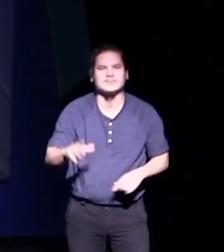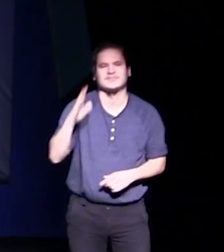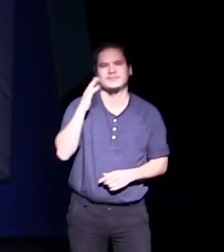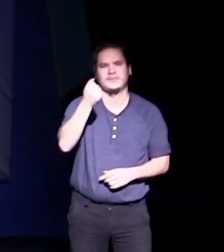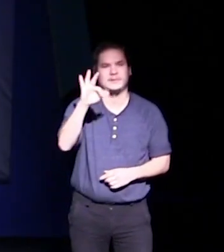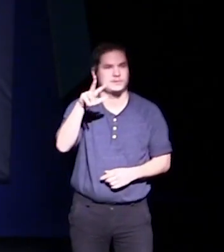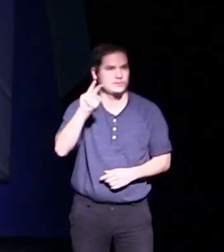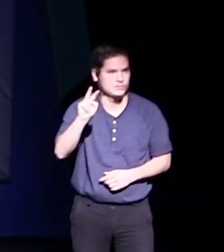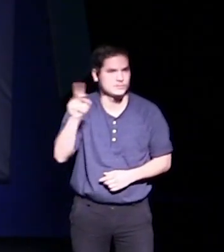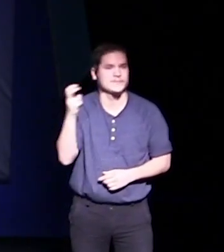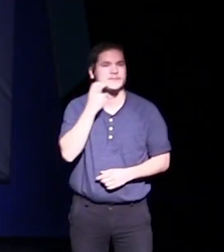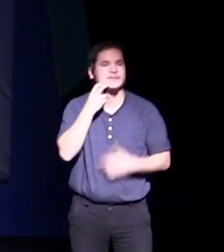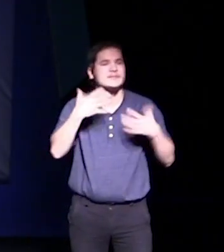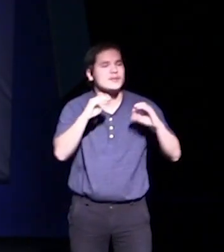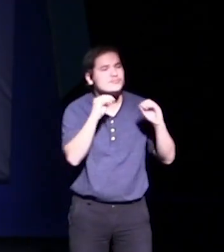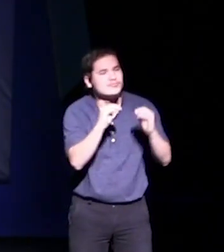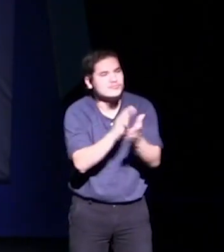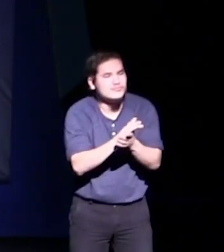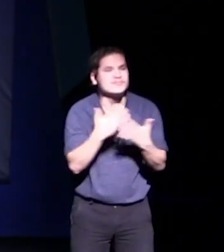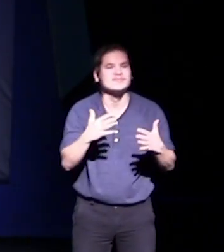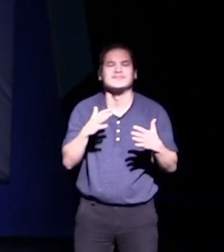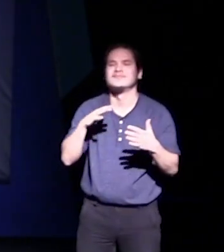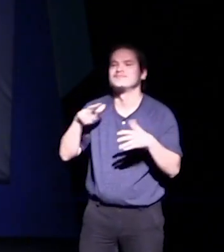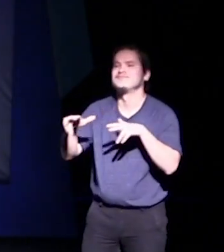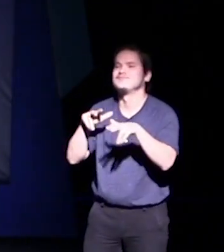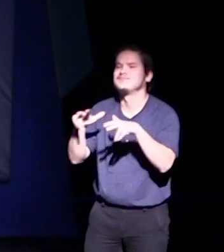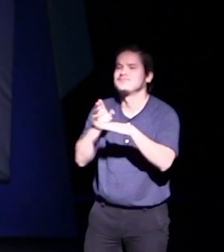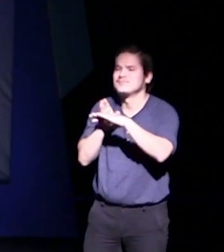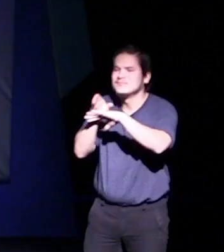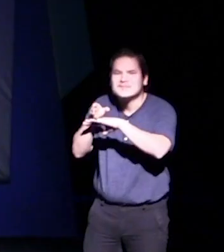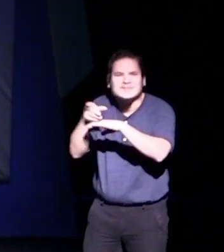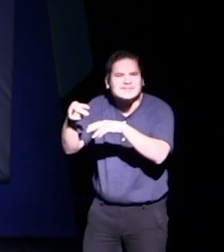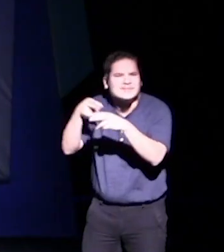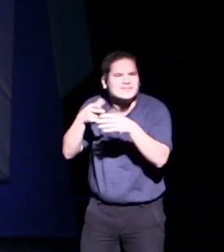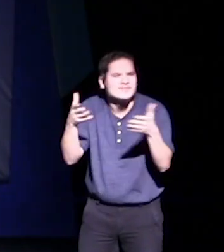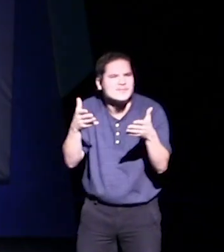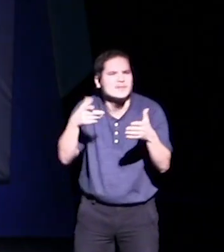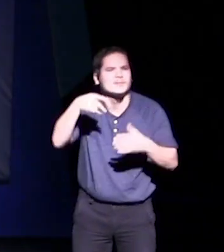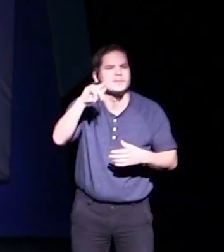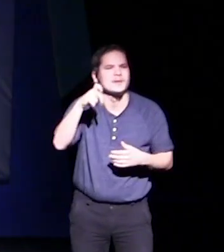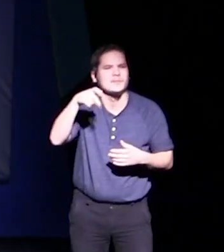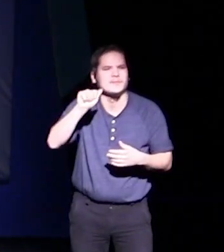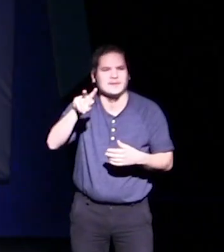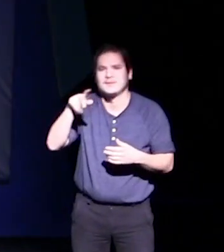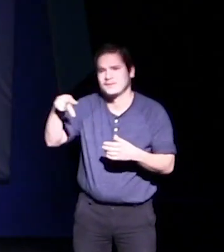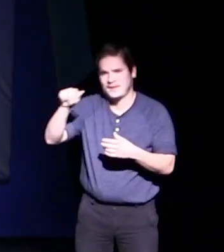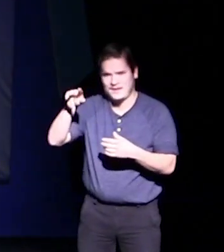been truly essential to our community. I'd like to share an anecdote with you from the year 1932.